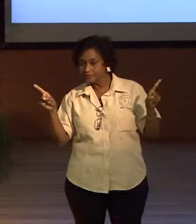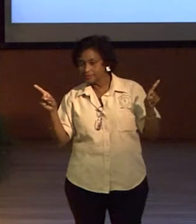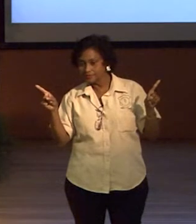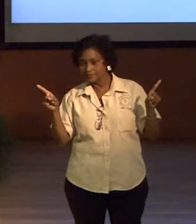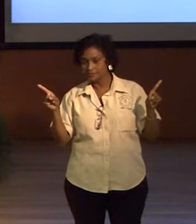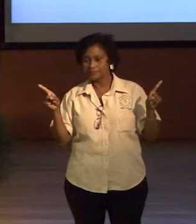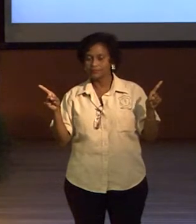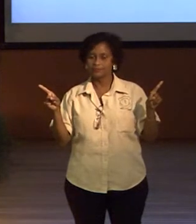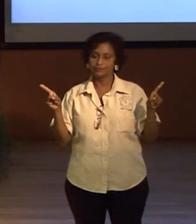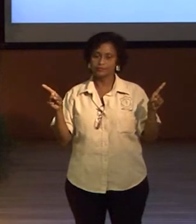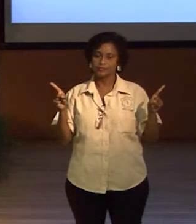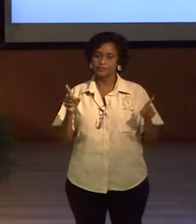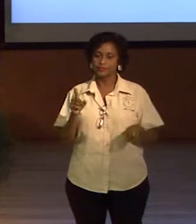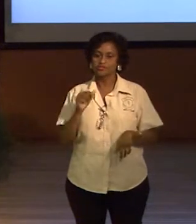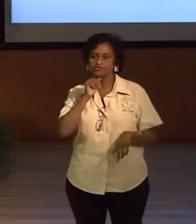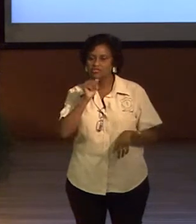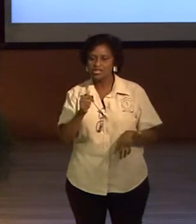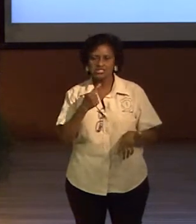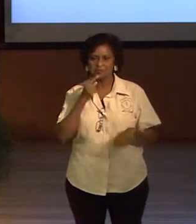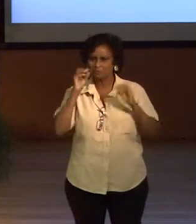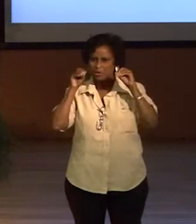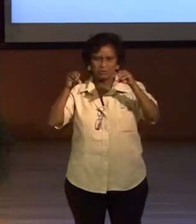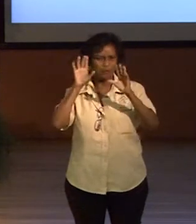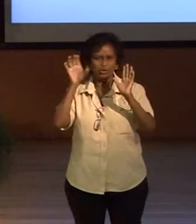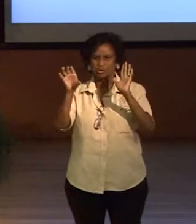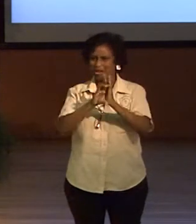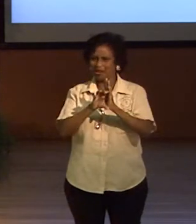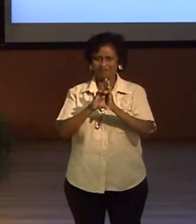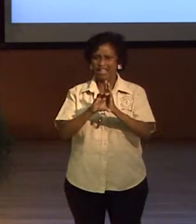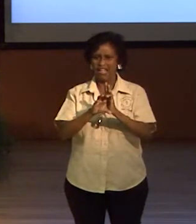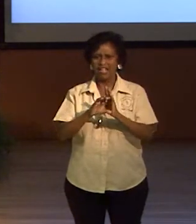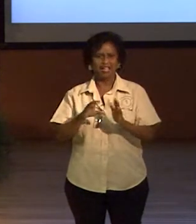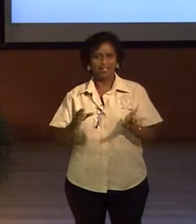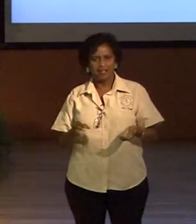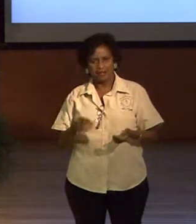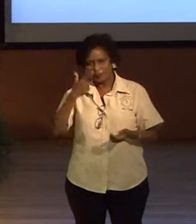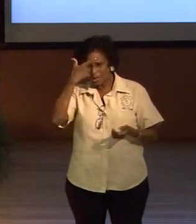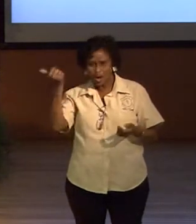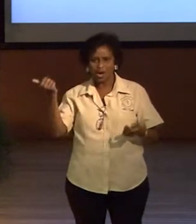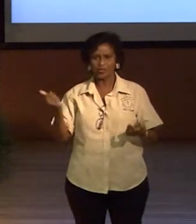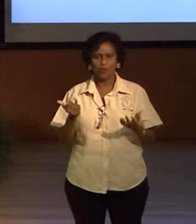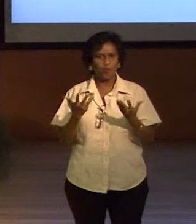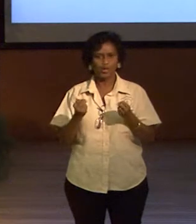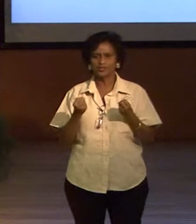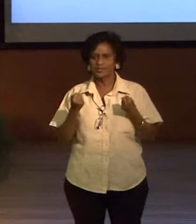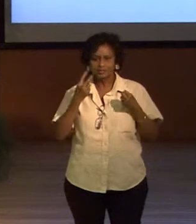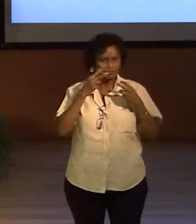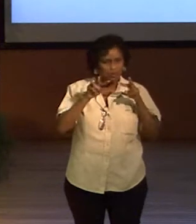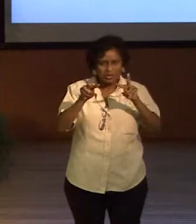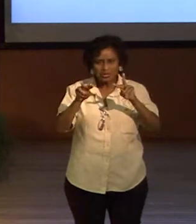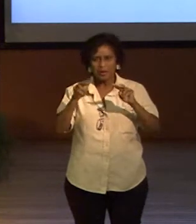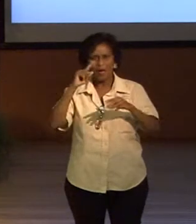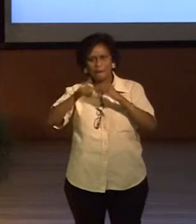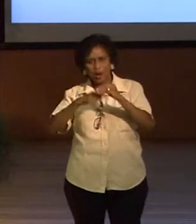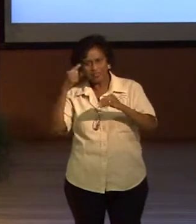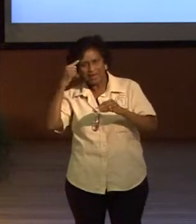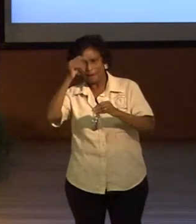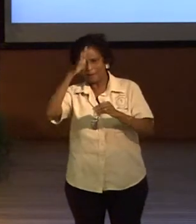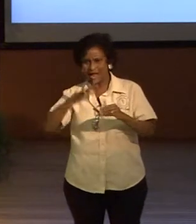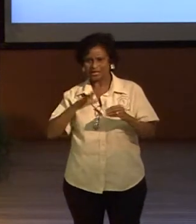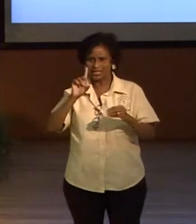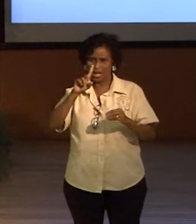I've deliberately avoided putting pictures of him to avoid that kind of voyeurism related to